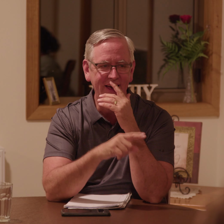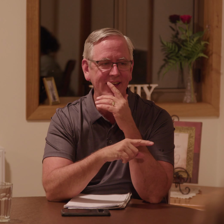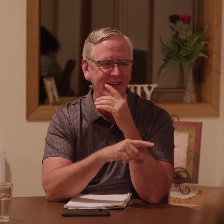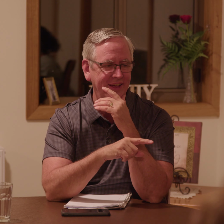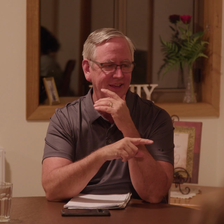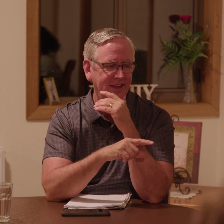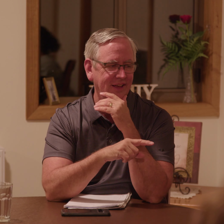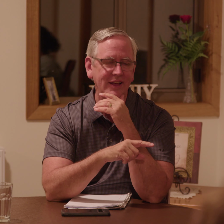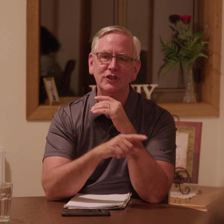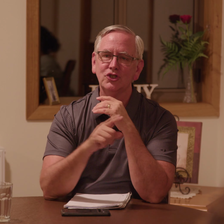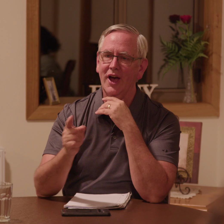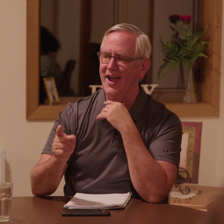No, that's not on it. Yeah. Oh yeah, we'll see